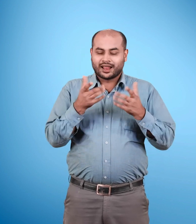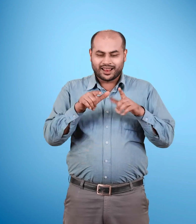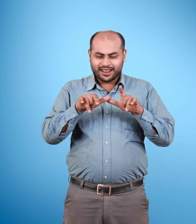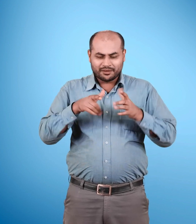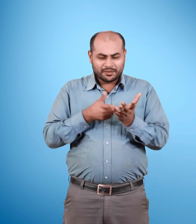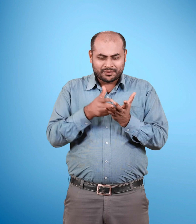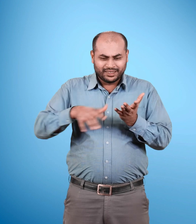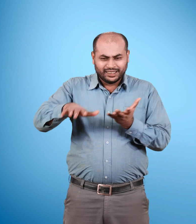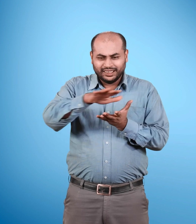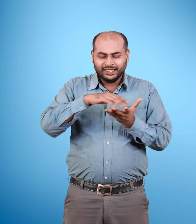drought,